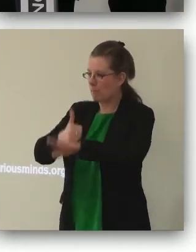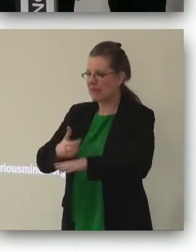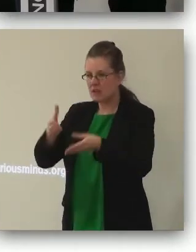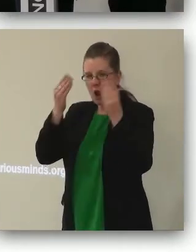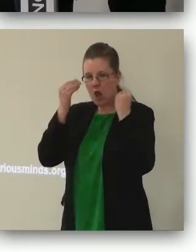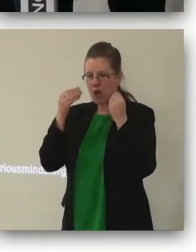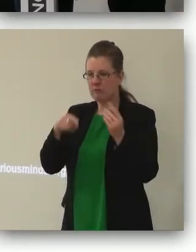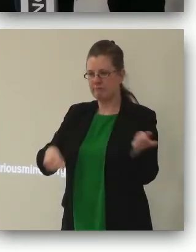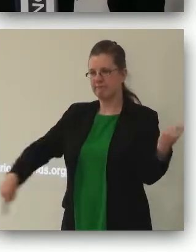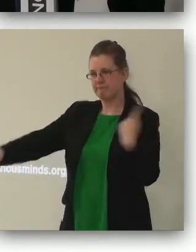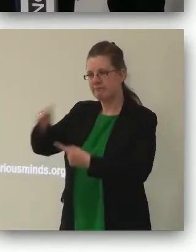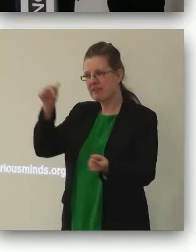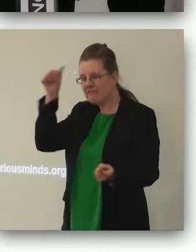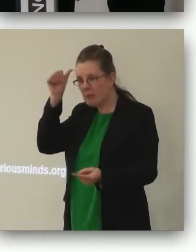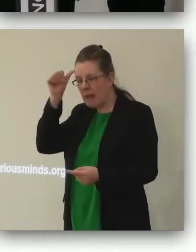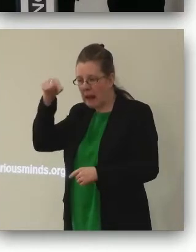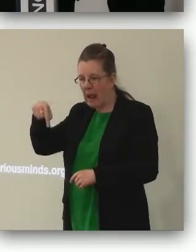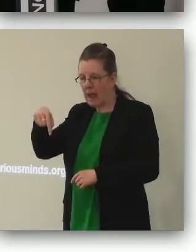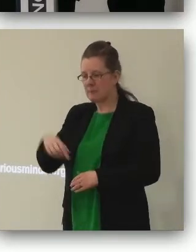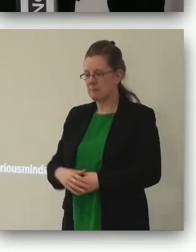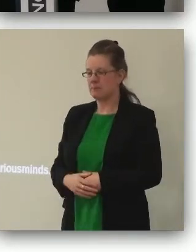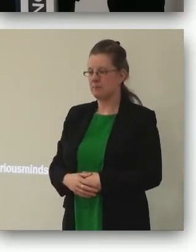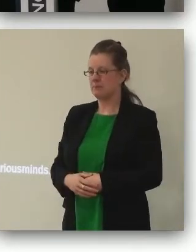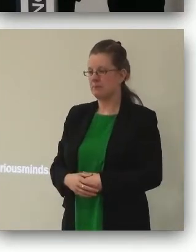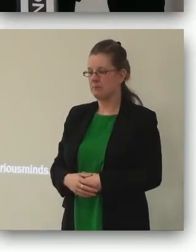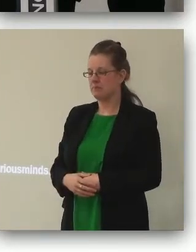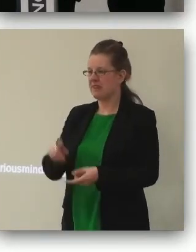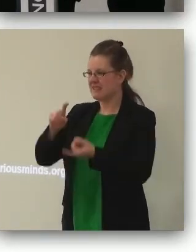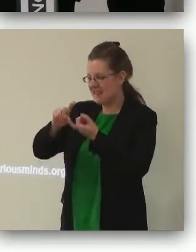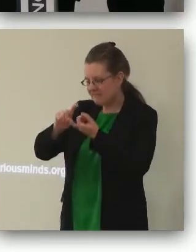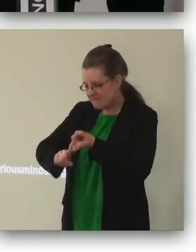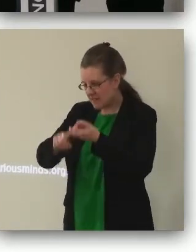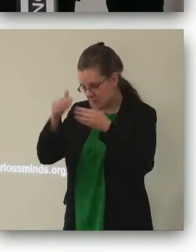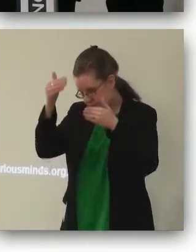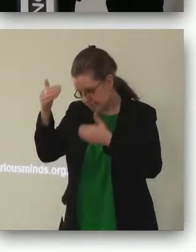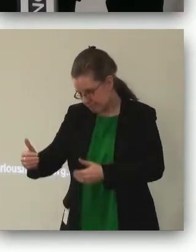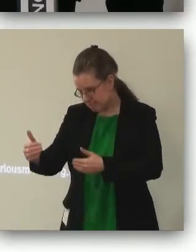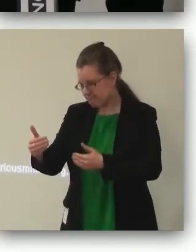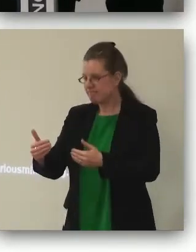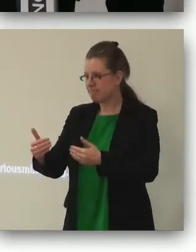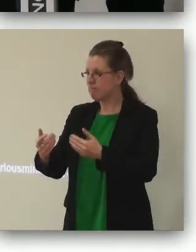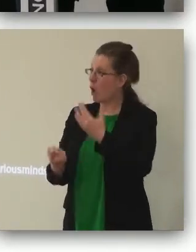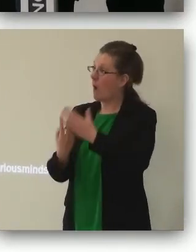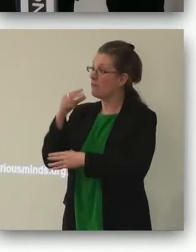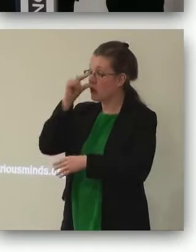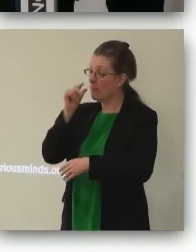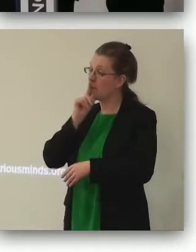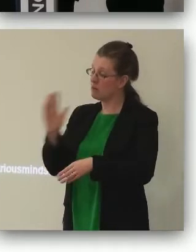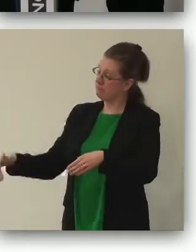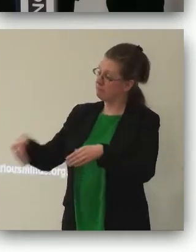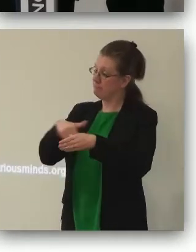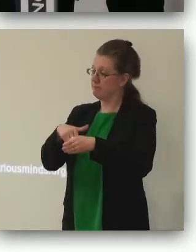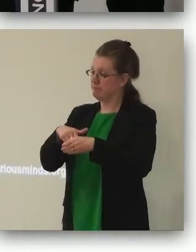most of you might be familiar with. It's usually a fixed-term opportunity for a young person to work with